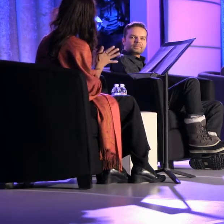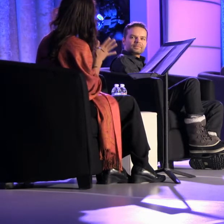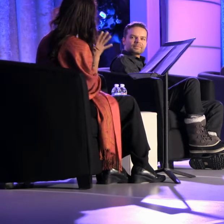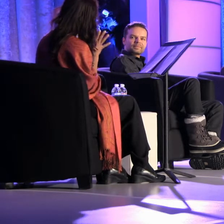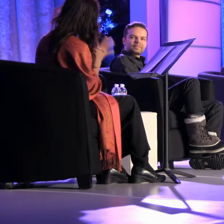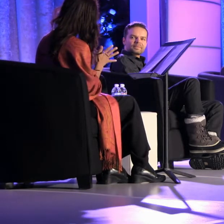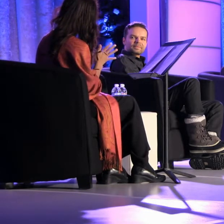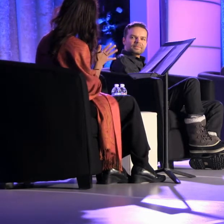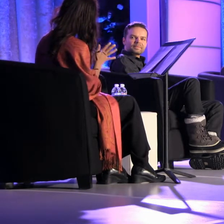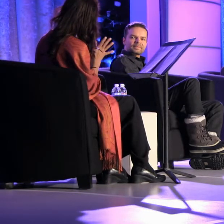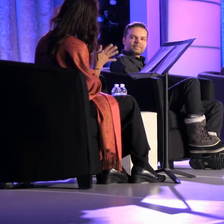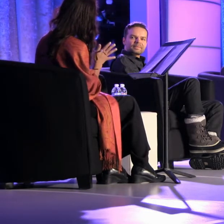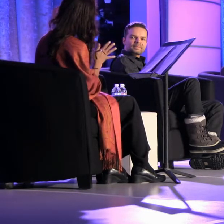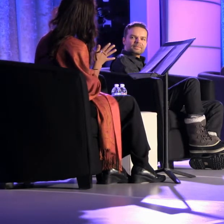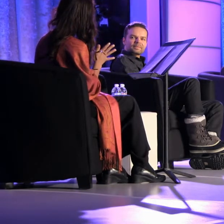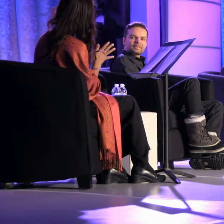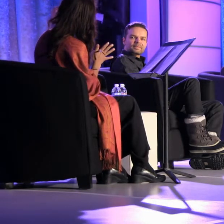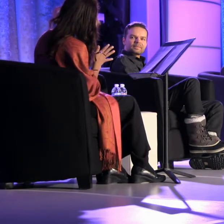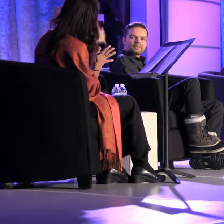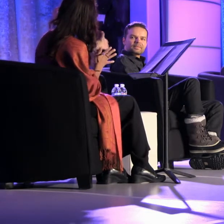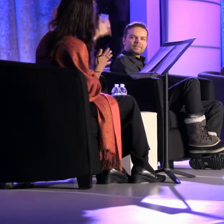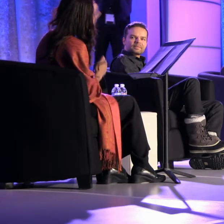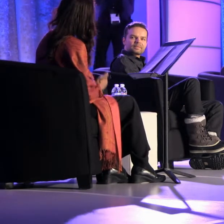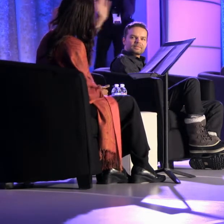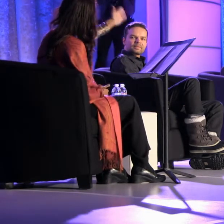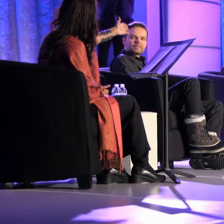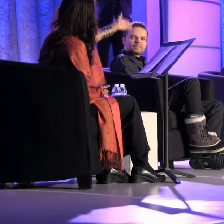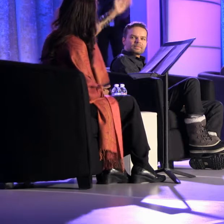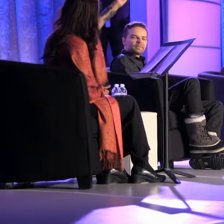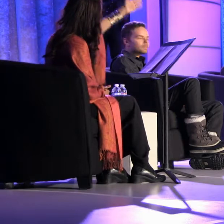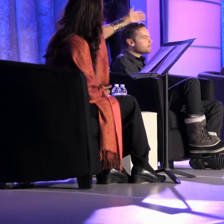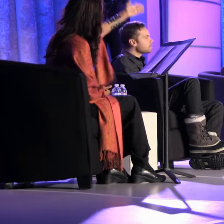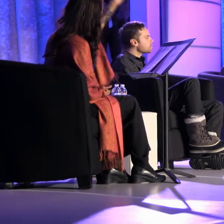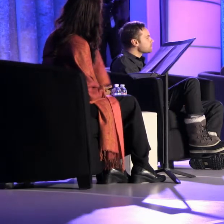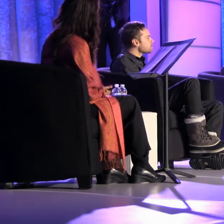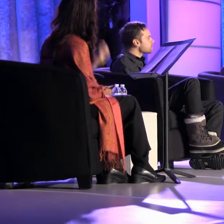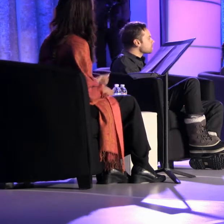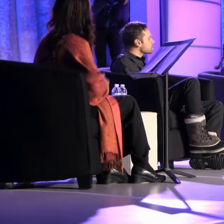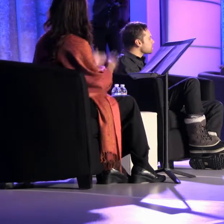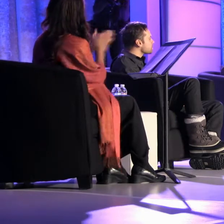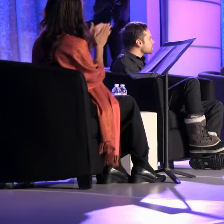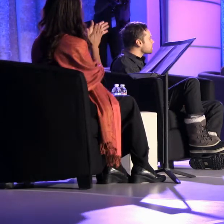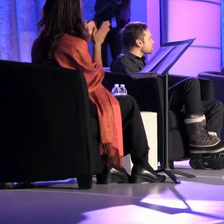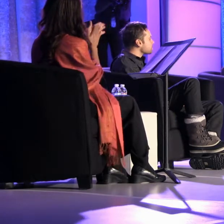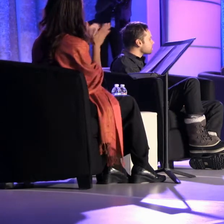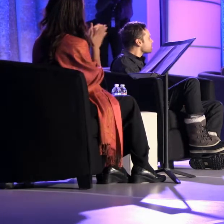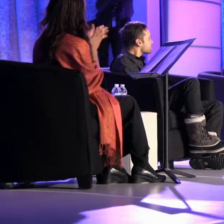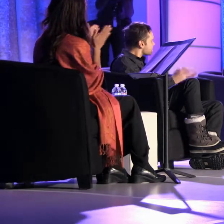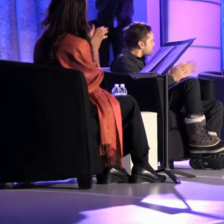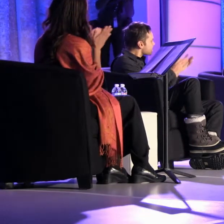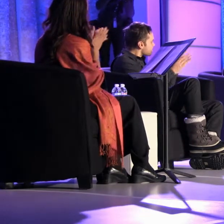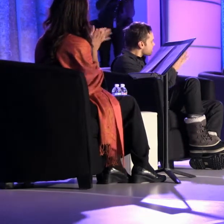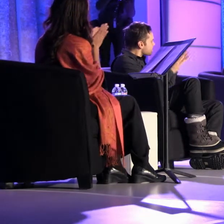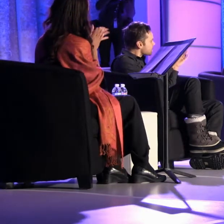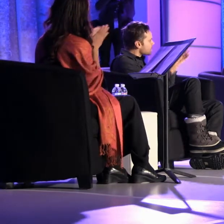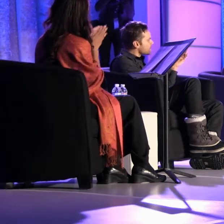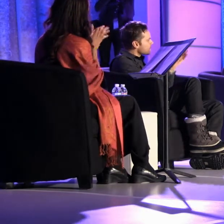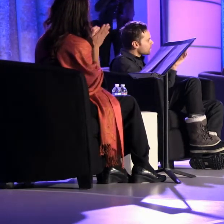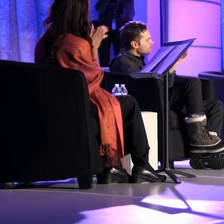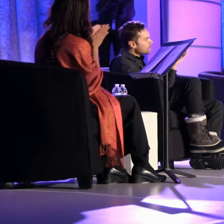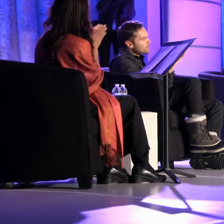are cleared away. Ladies and gentlemen, Lemon Anderson, Misty Copeland, and Jason.